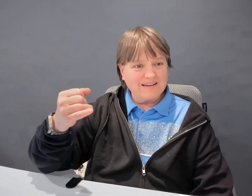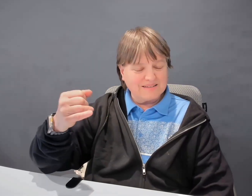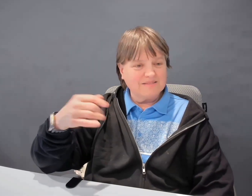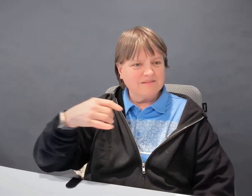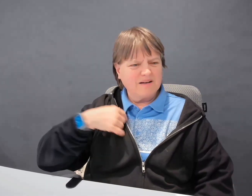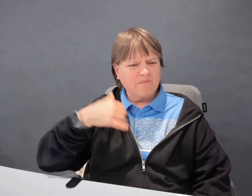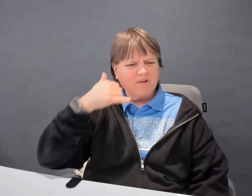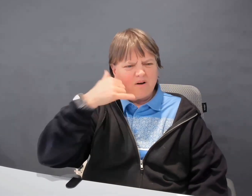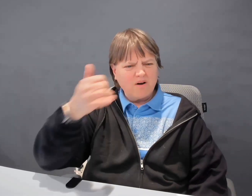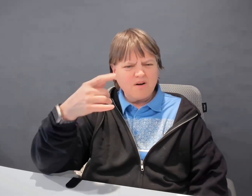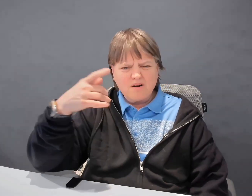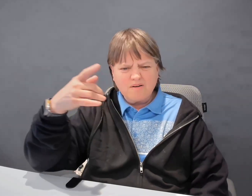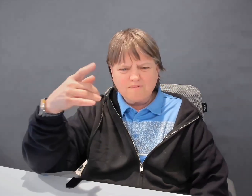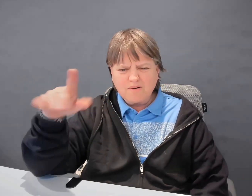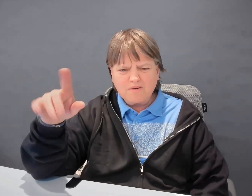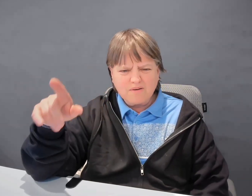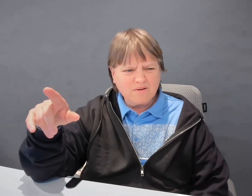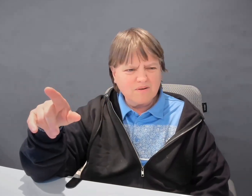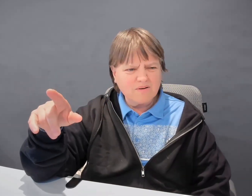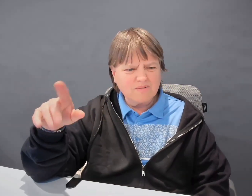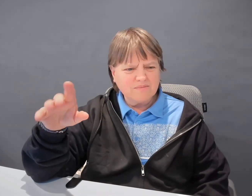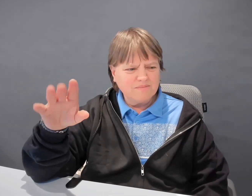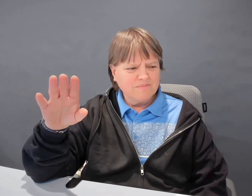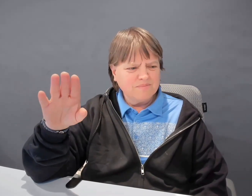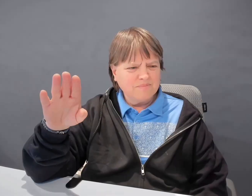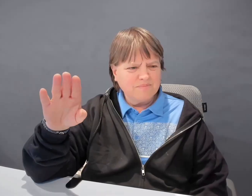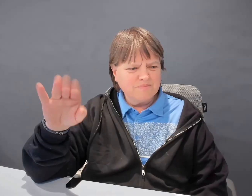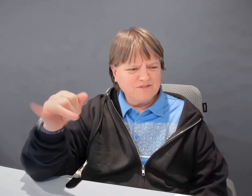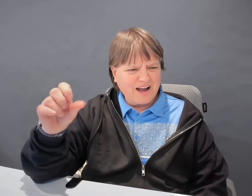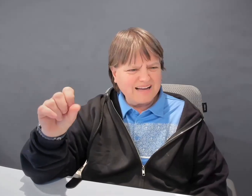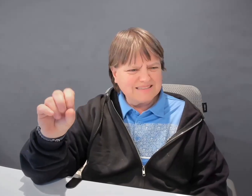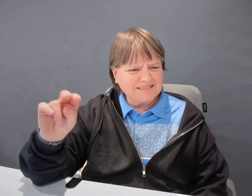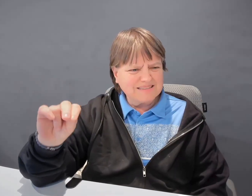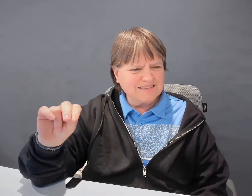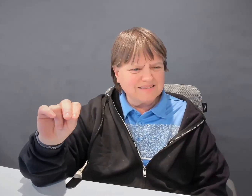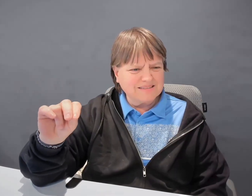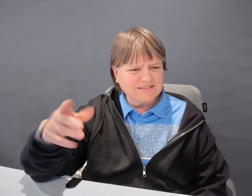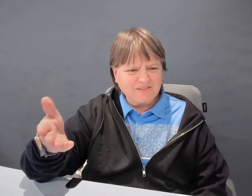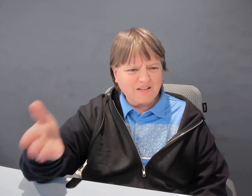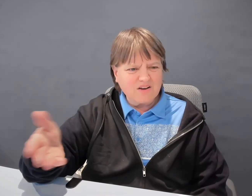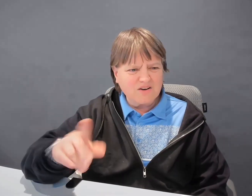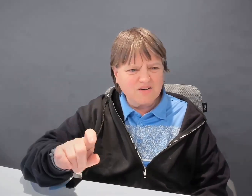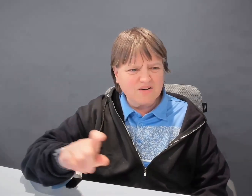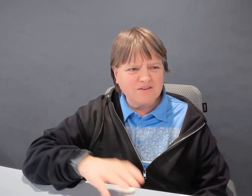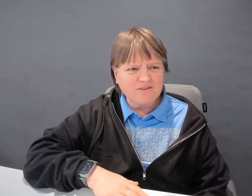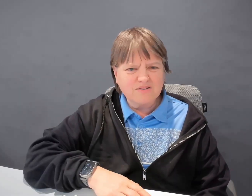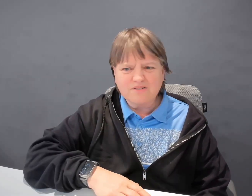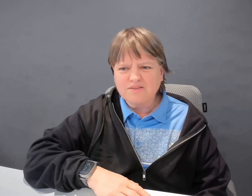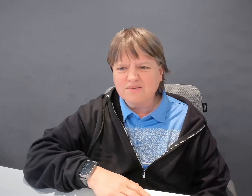Hi, yes, this is JJ. I was calling looking for Jason. Is Jason